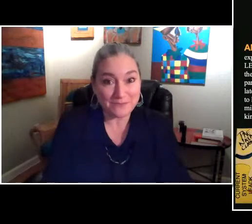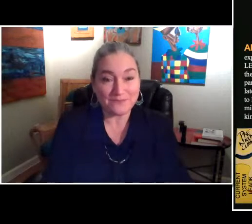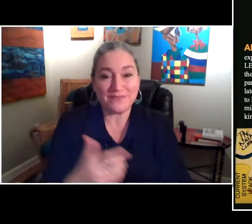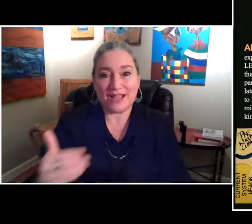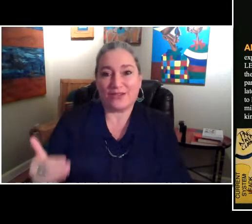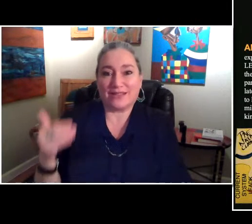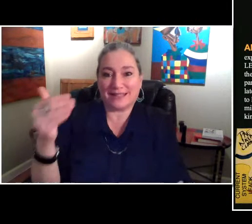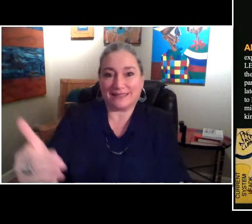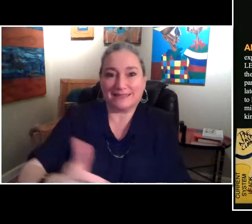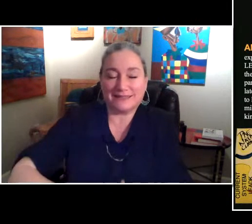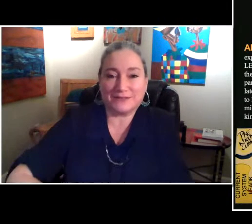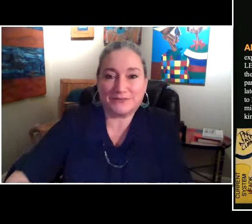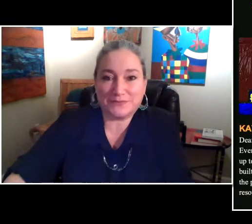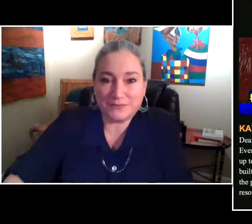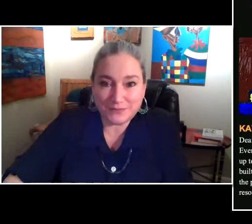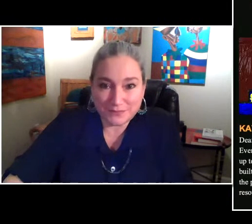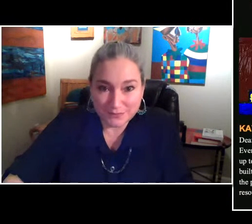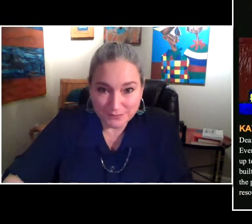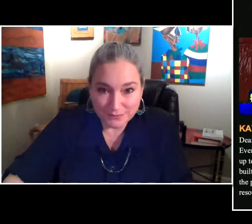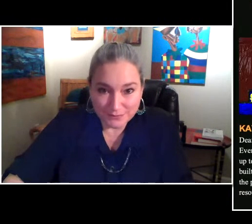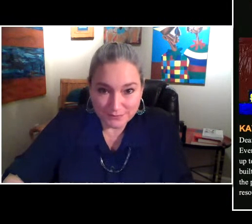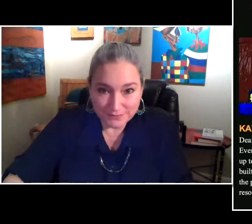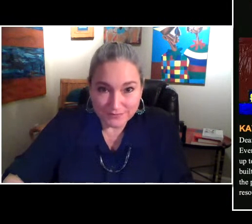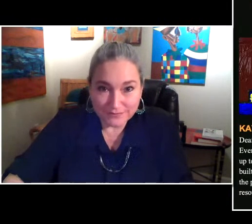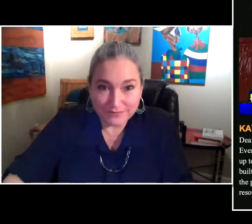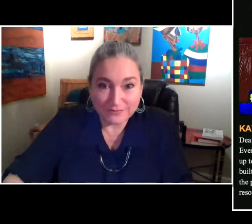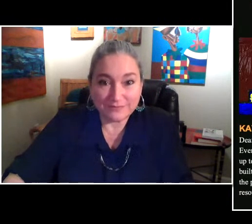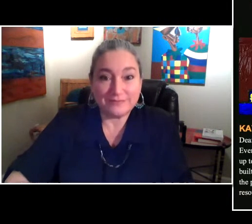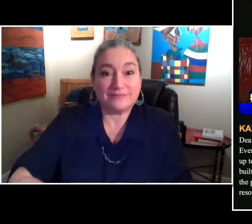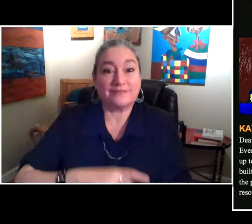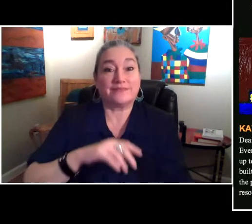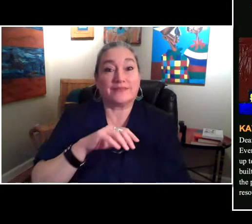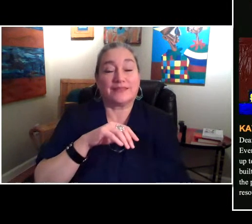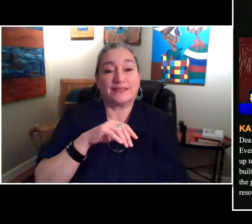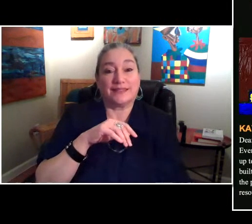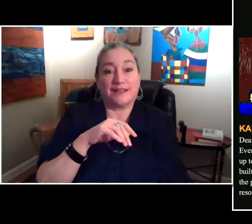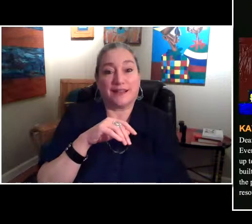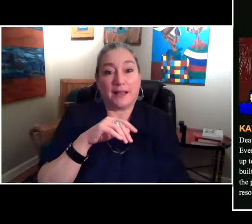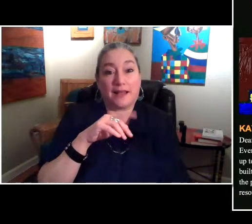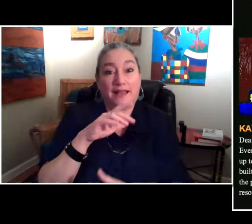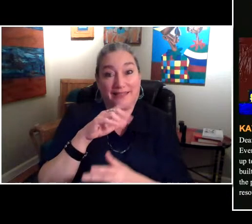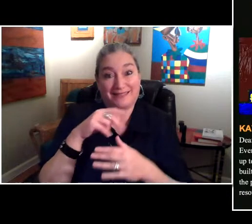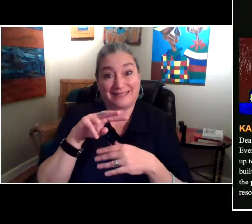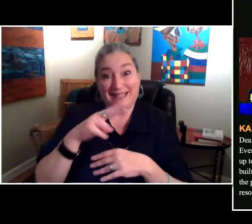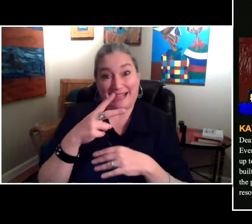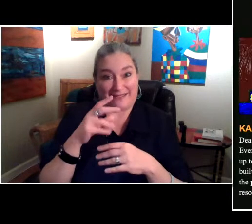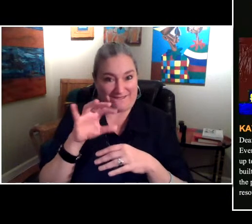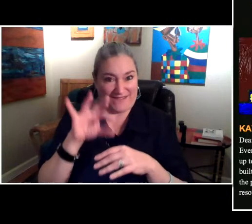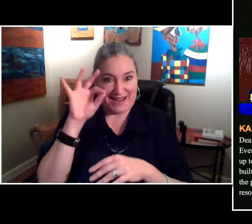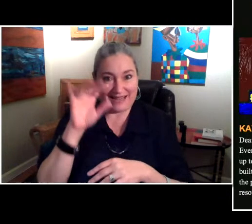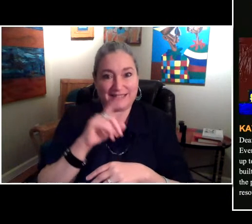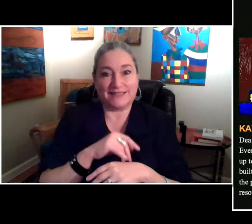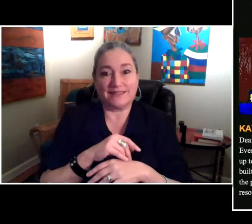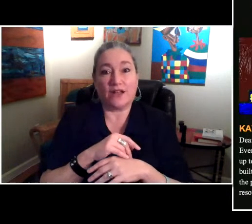this affirmative art and opportunities through the Lead K Family Services. The next affirmative